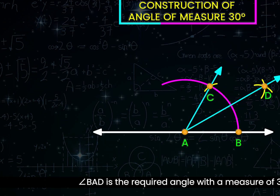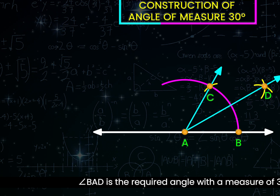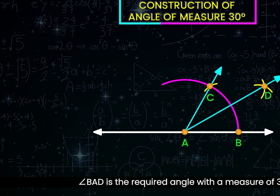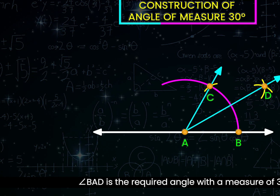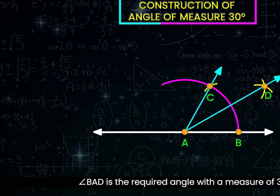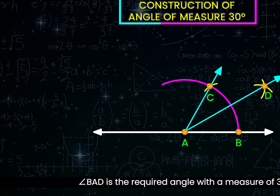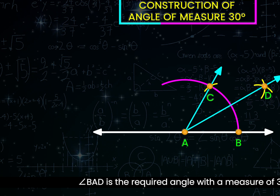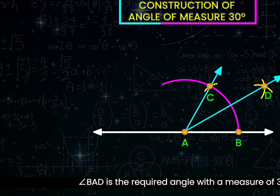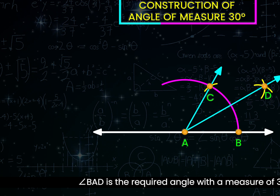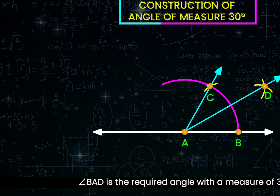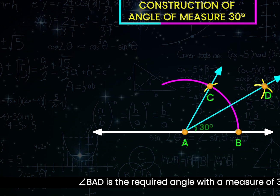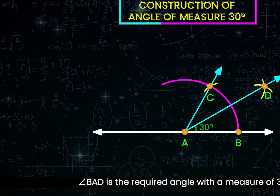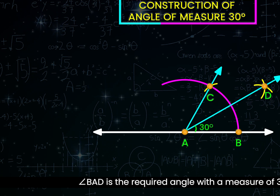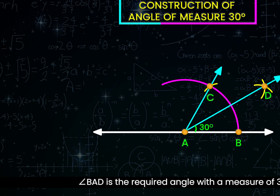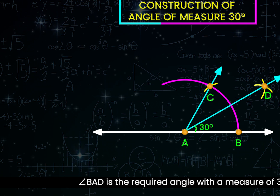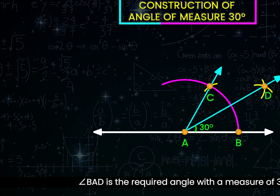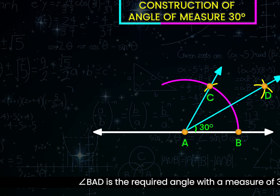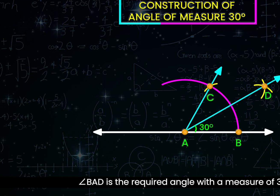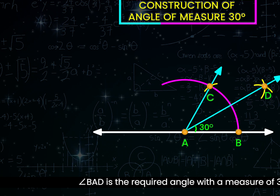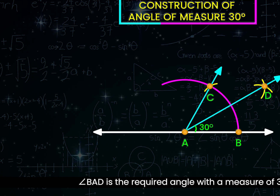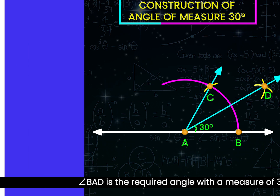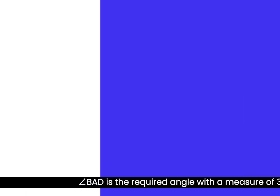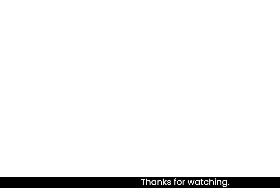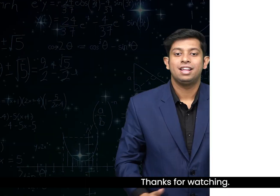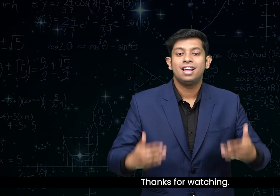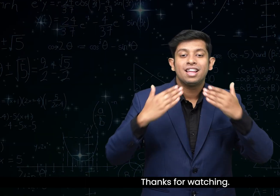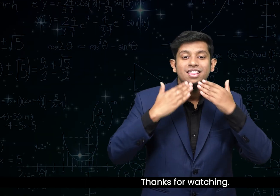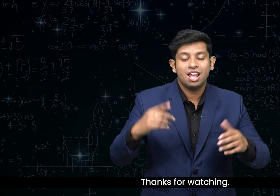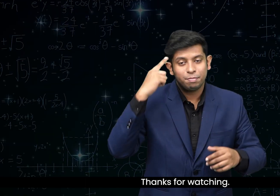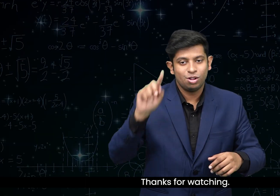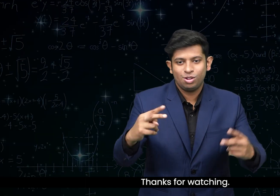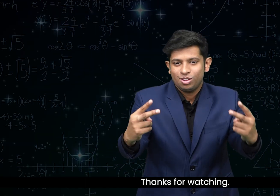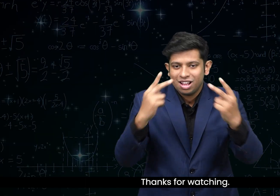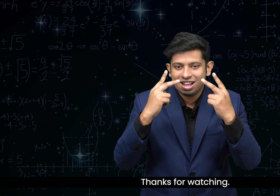Thanks for watching.